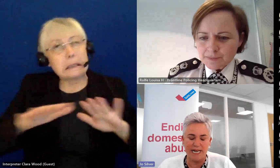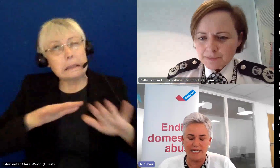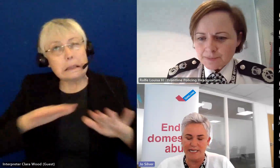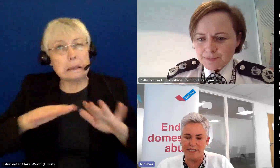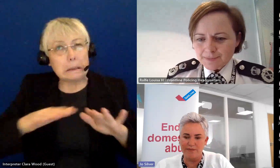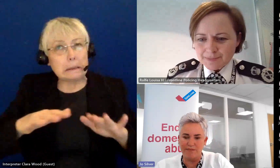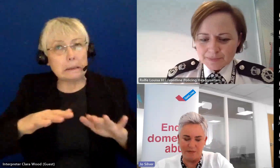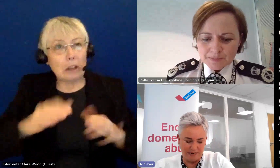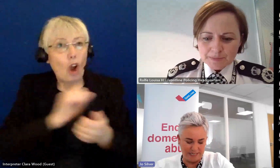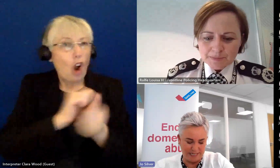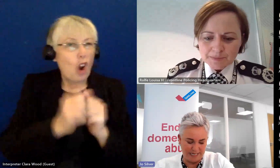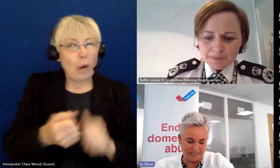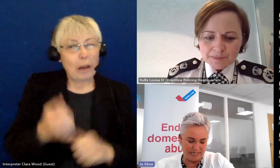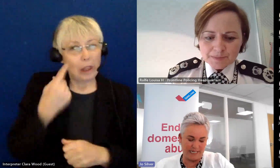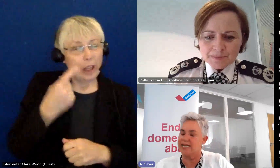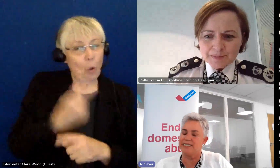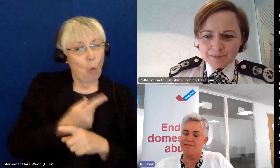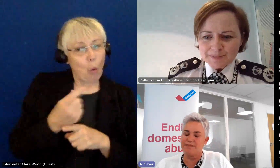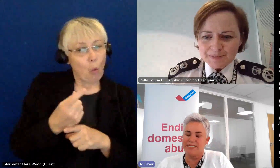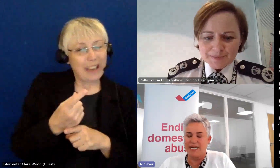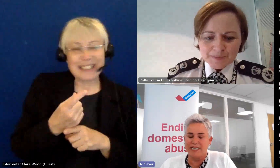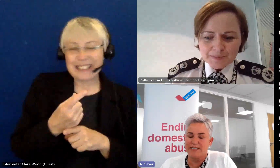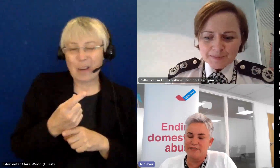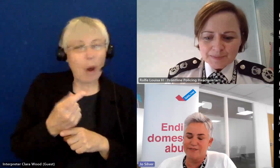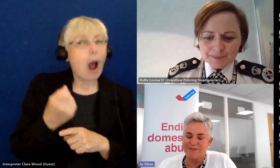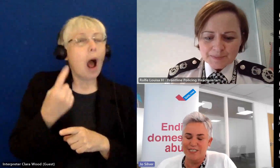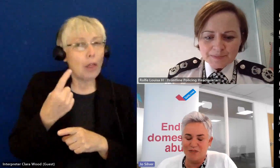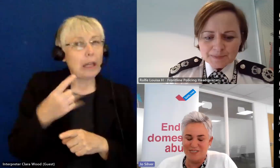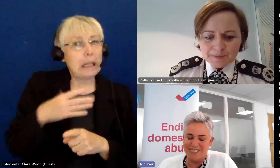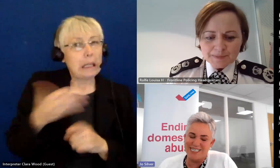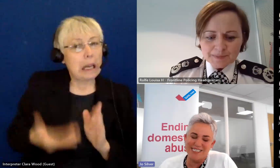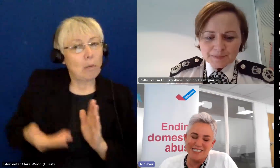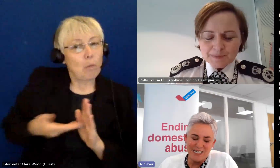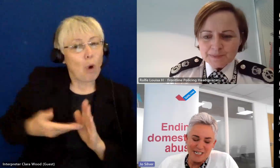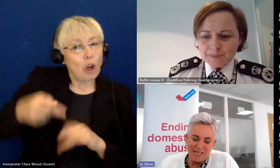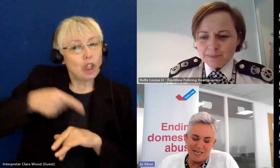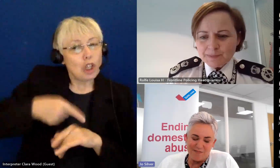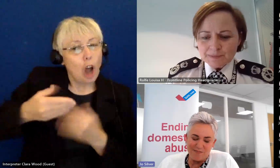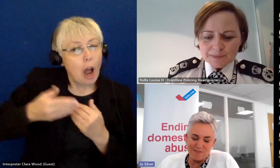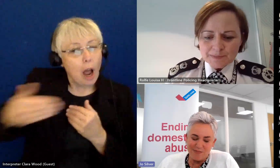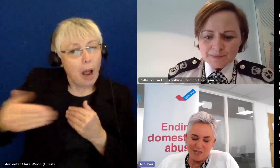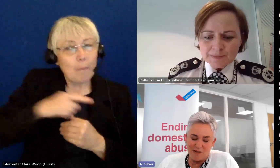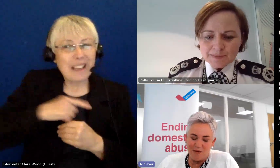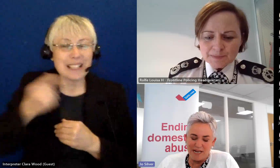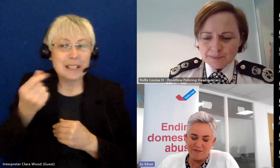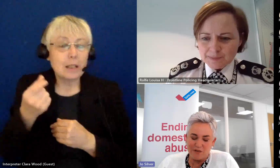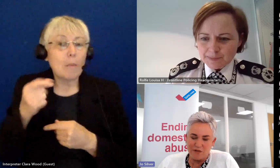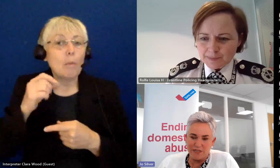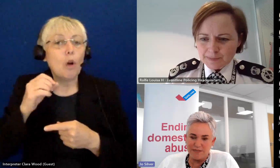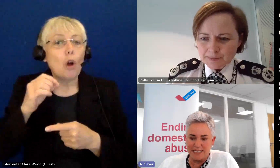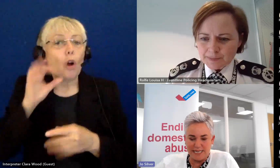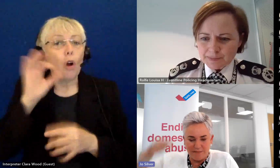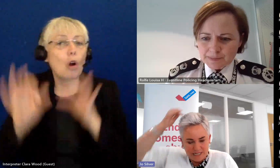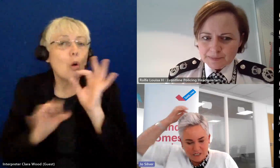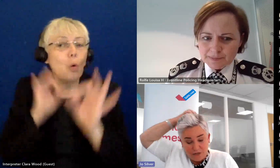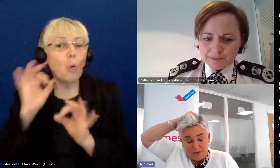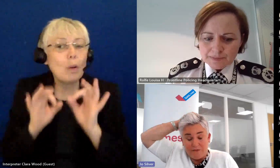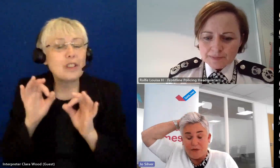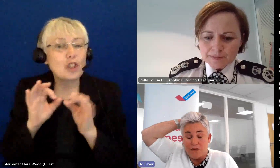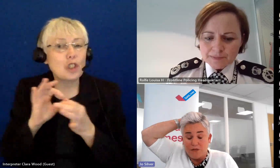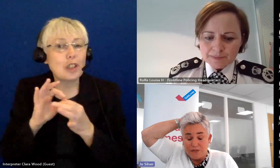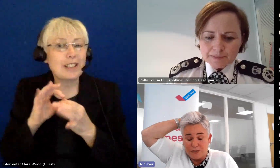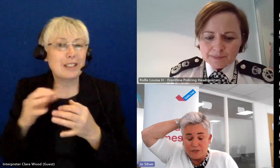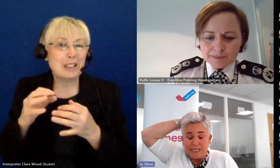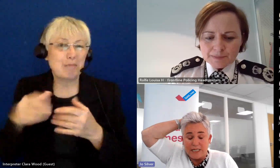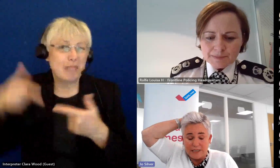are very technical, we might need to get some technical responses. And we have got those academics who